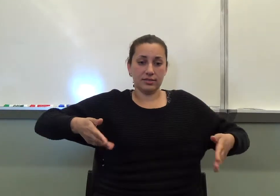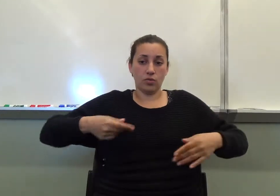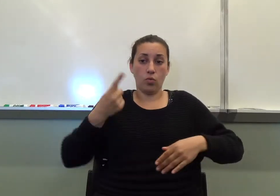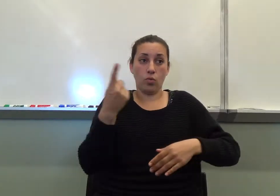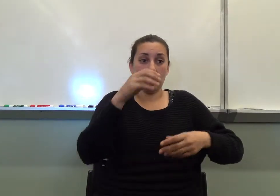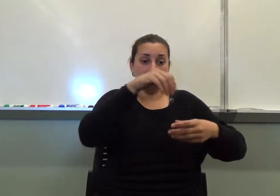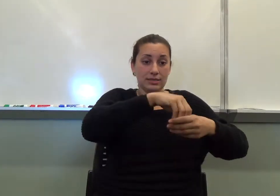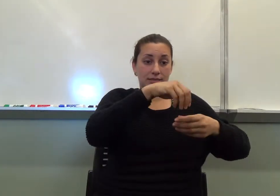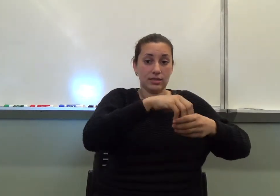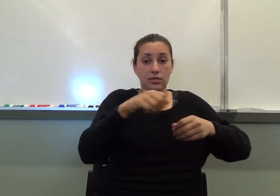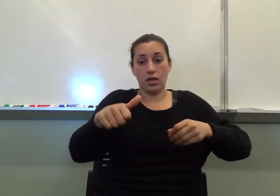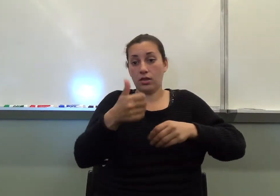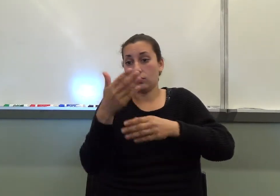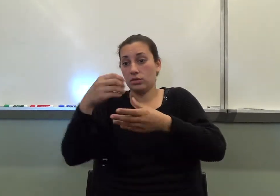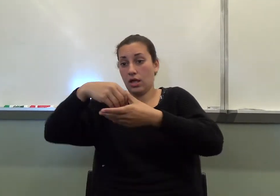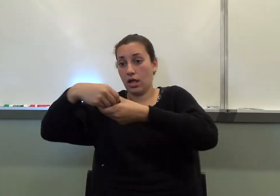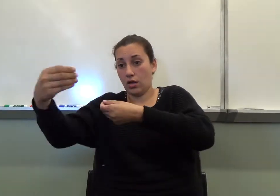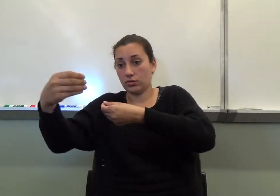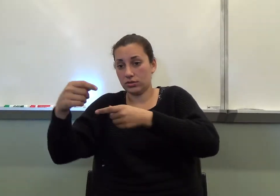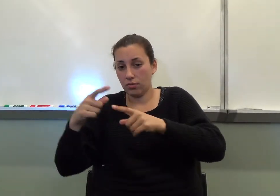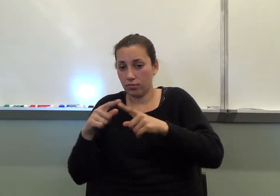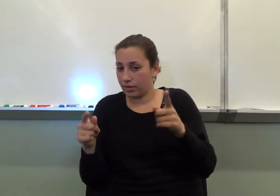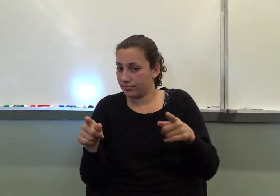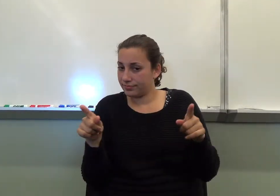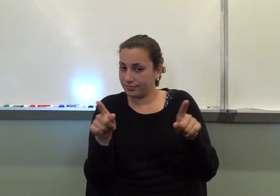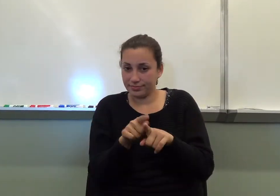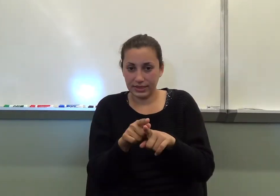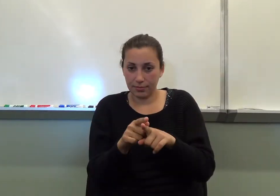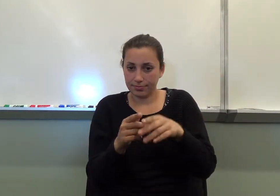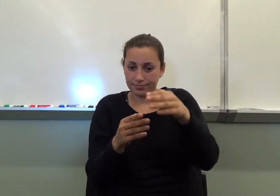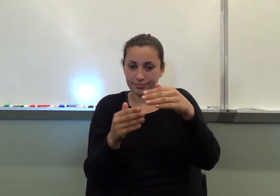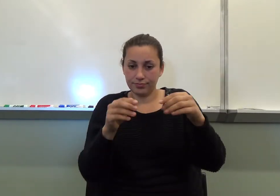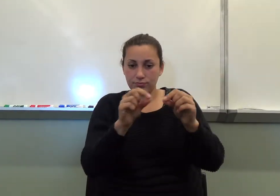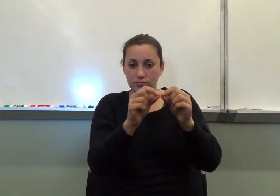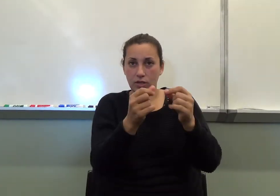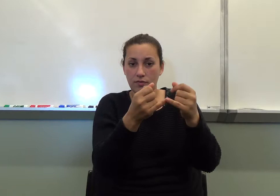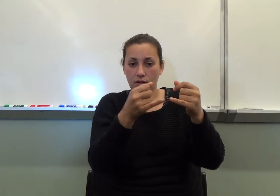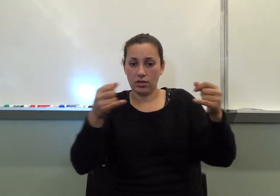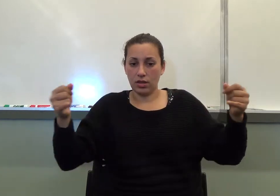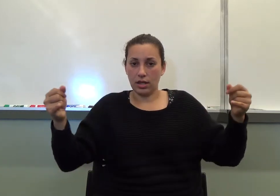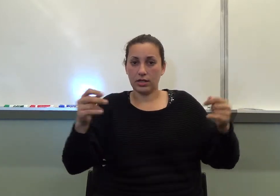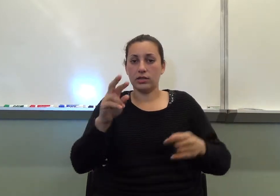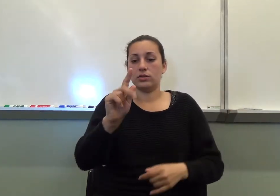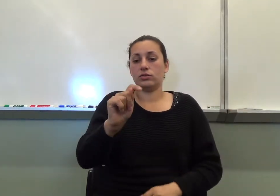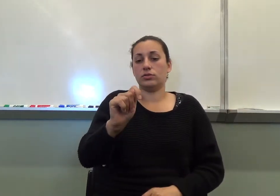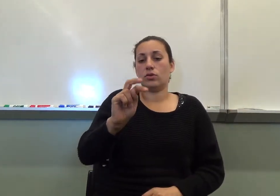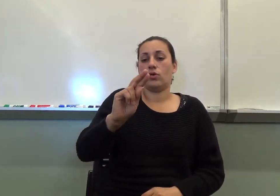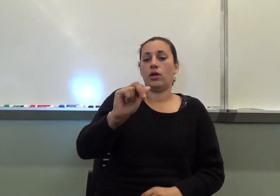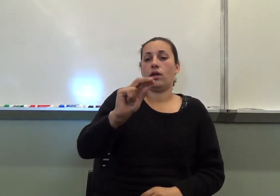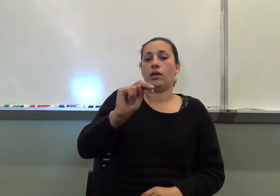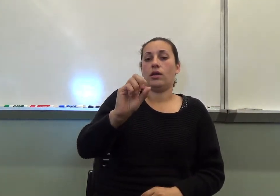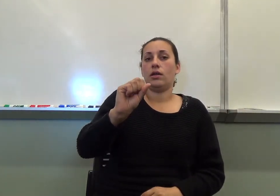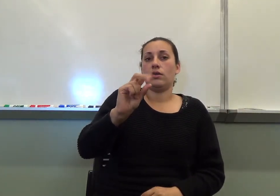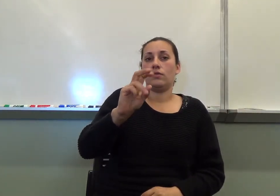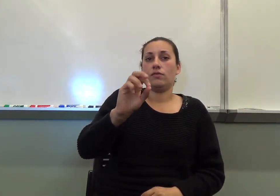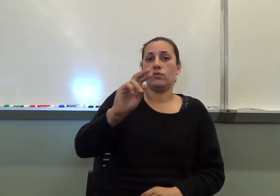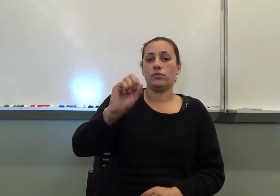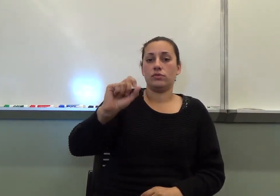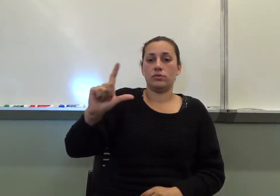outside, but it's on the same side of the transversal. So this is also 55. And once you've got that to be 55, then the same thing